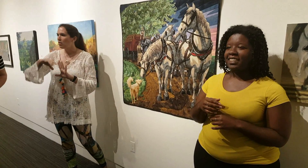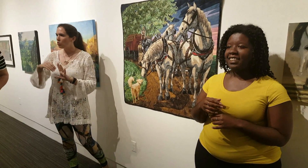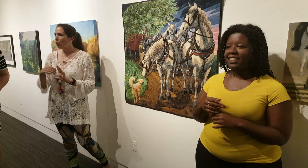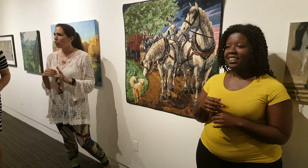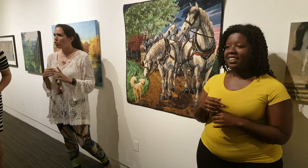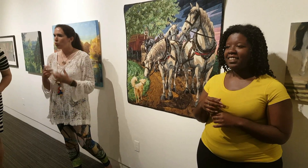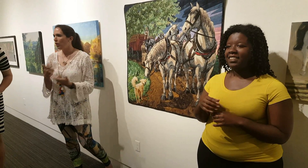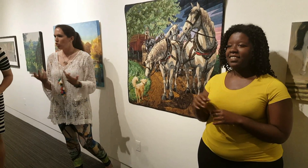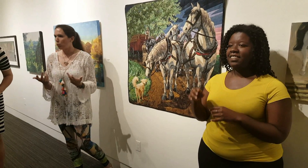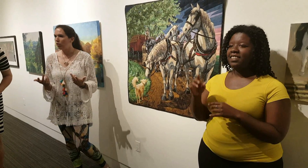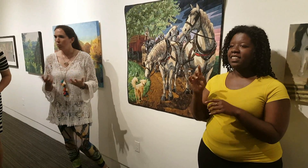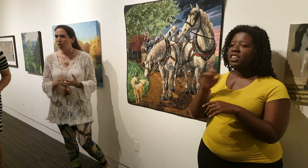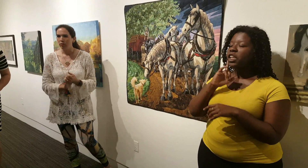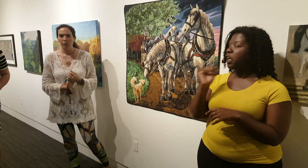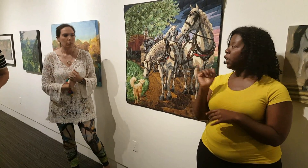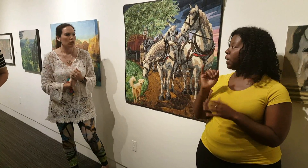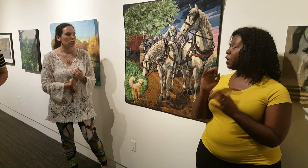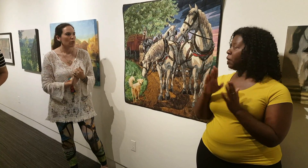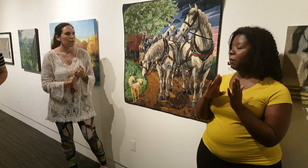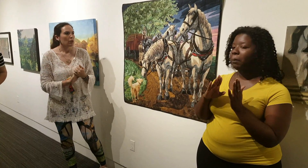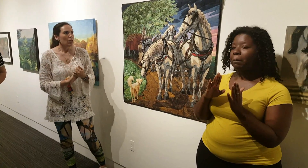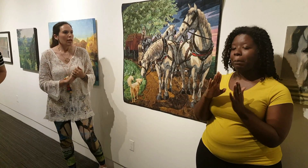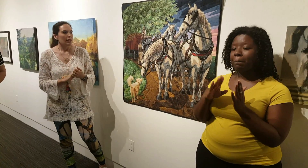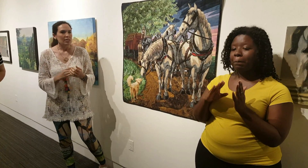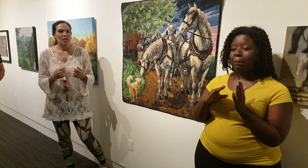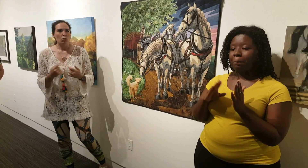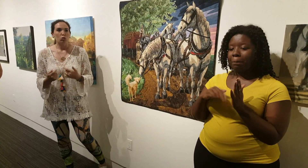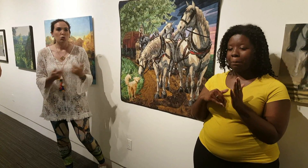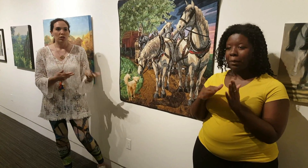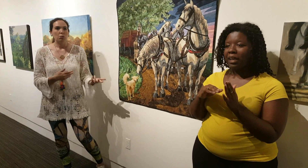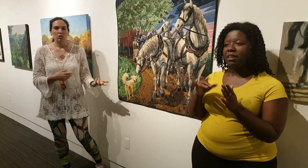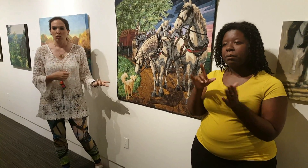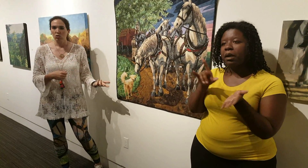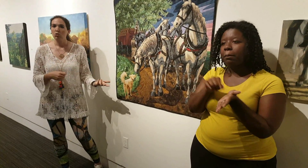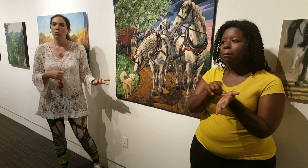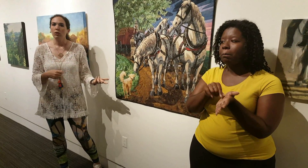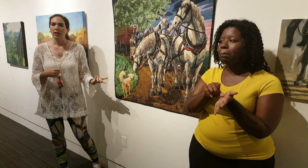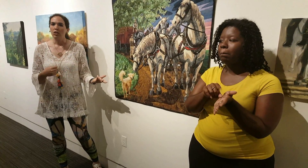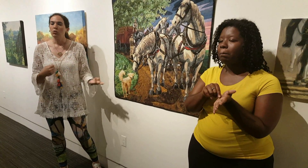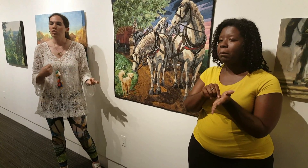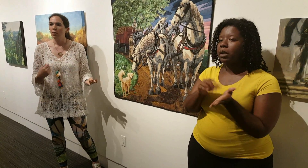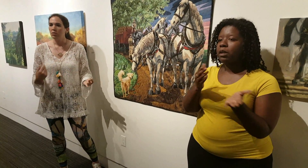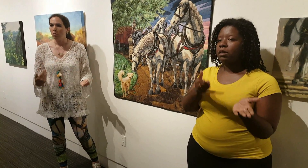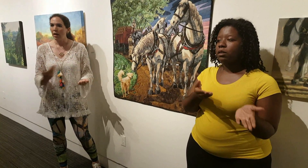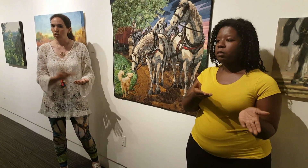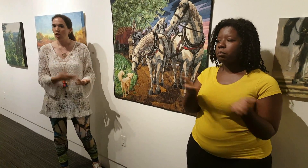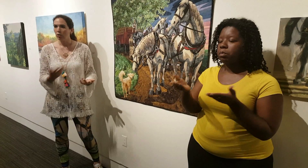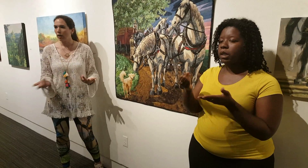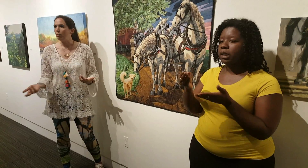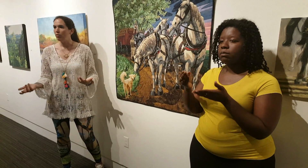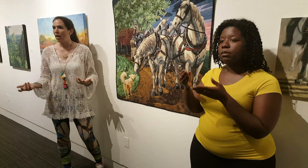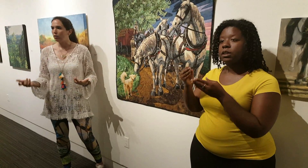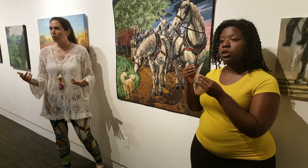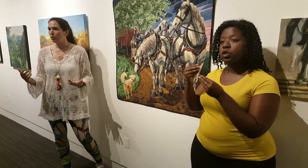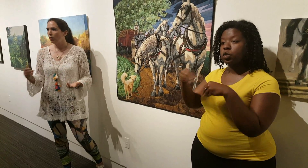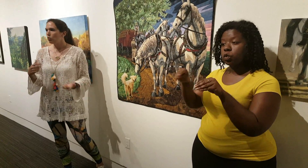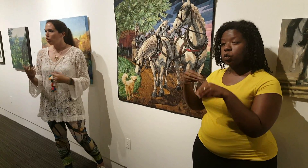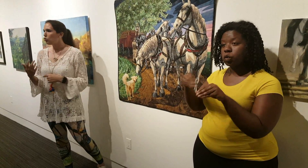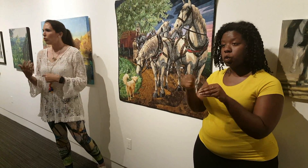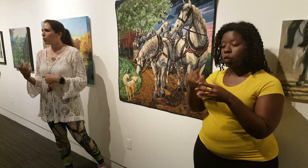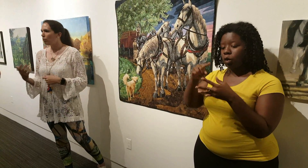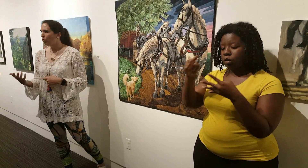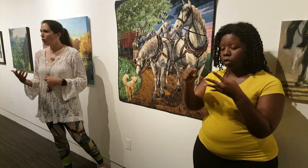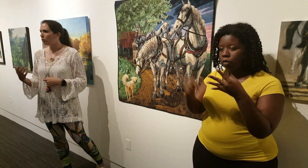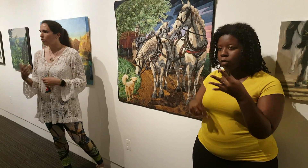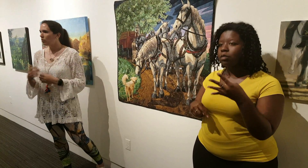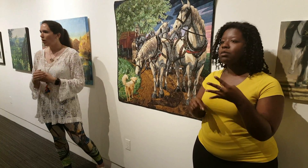swatches. They actually look like paint swatches, but I just print them off on my printer. And I take those with me to the store, and I use them to match color and